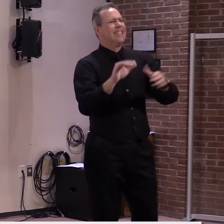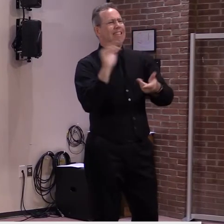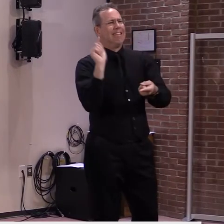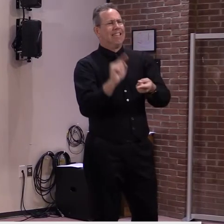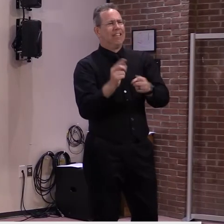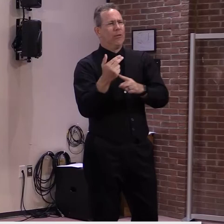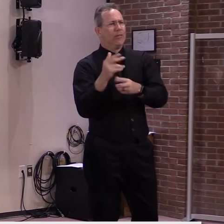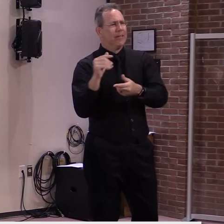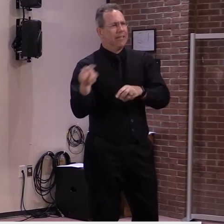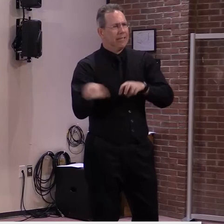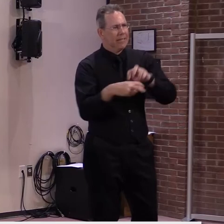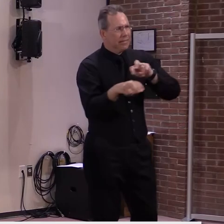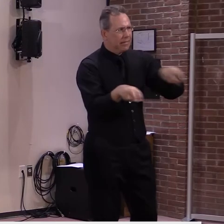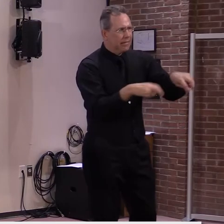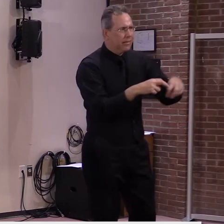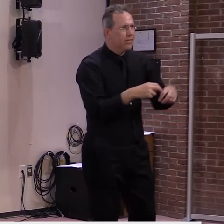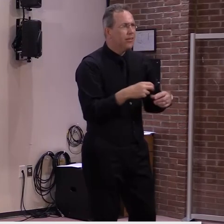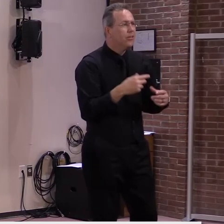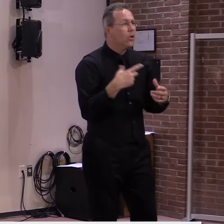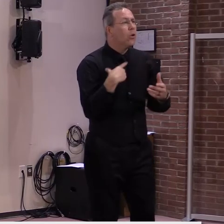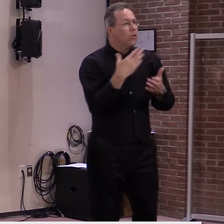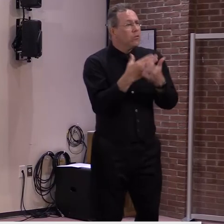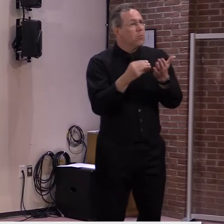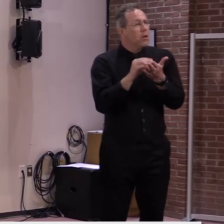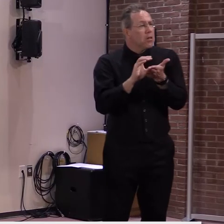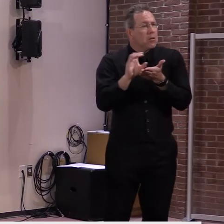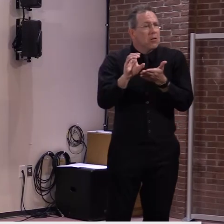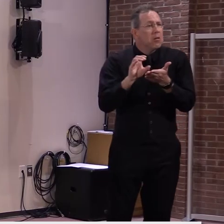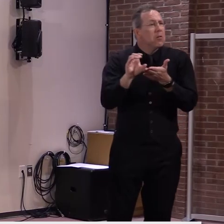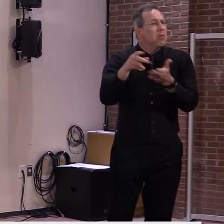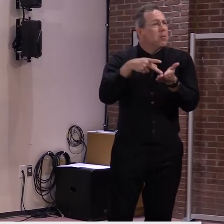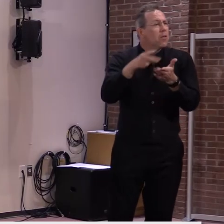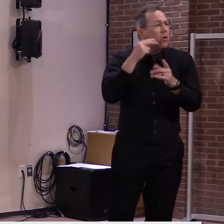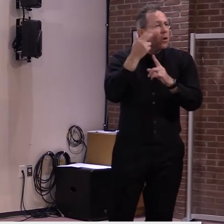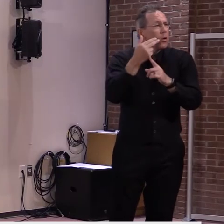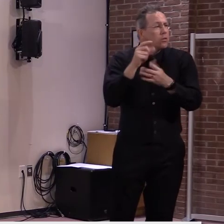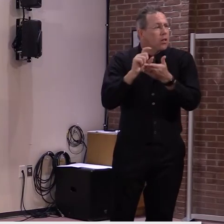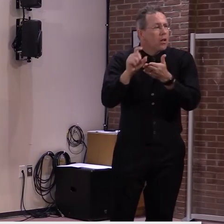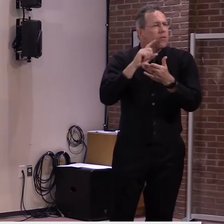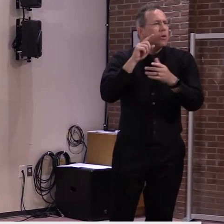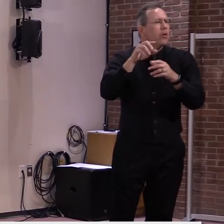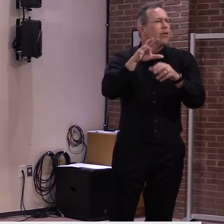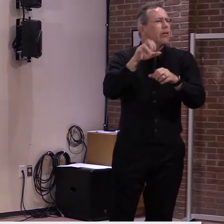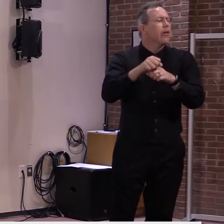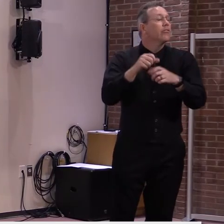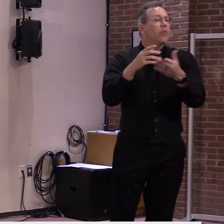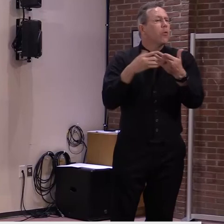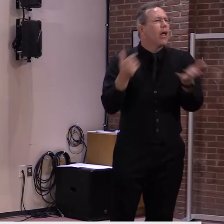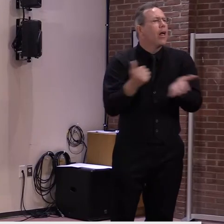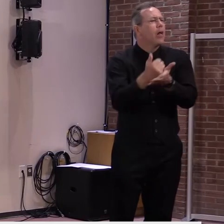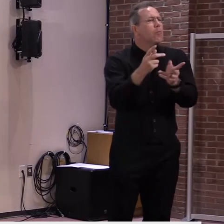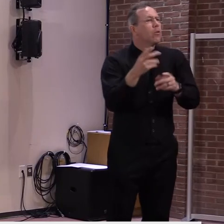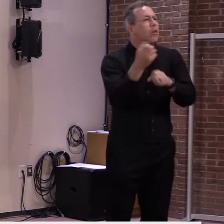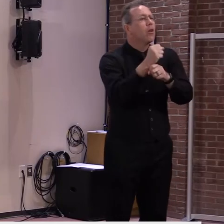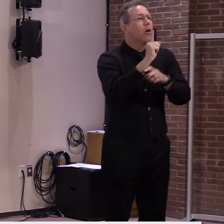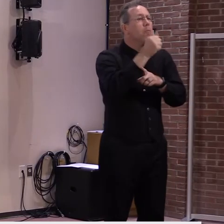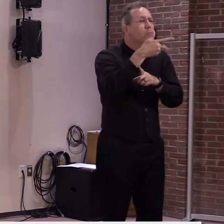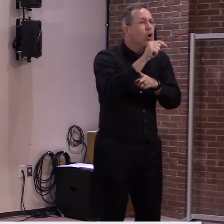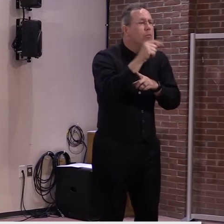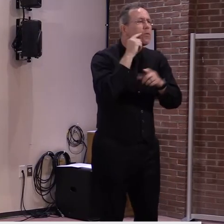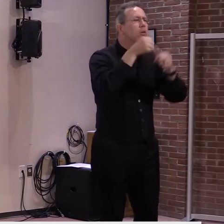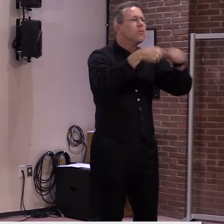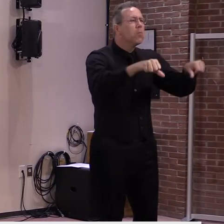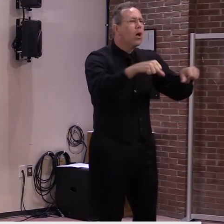to help them get deposits for rent, for example, for deposits for electricity, for